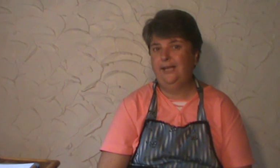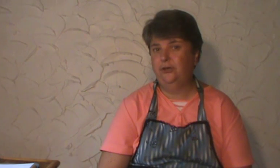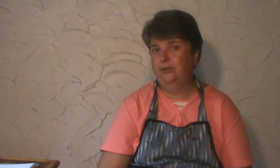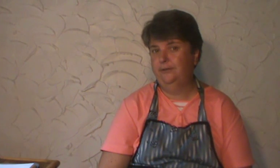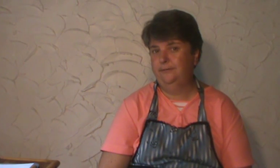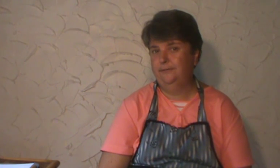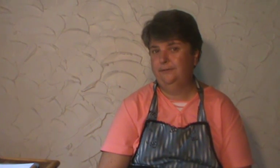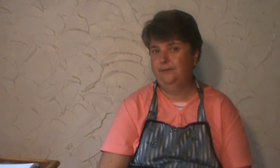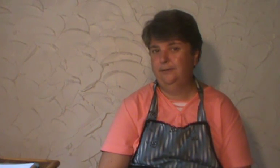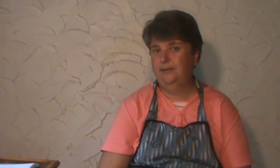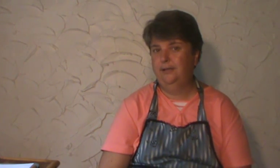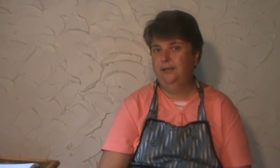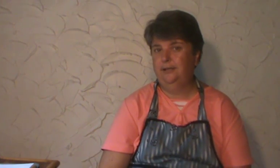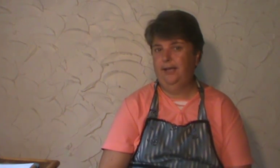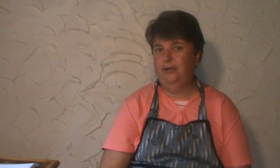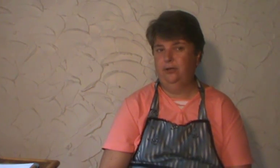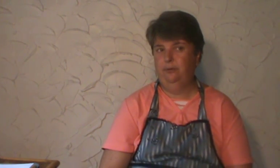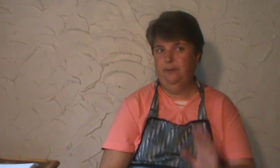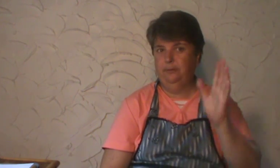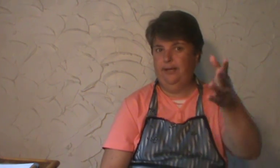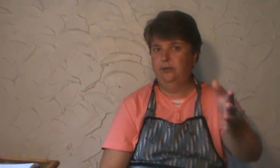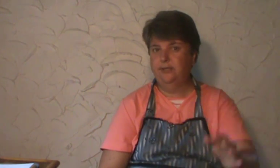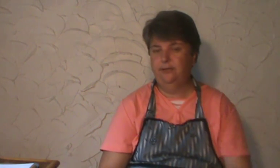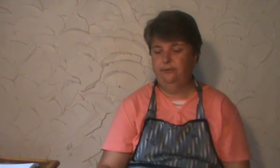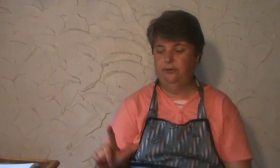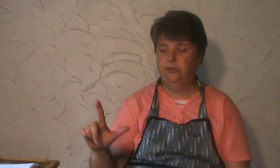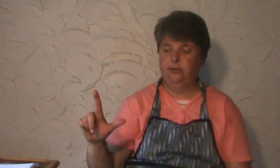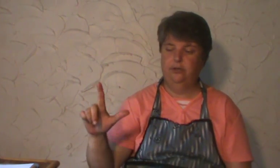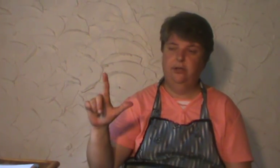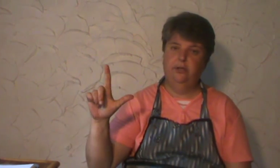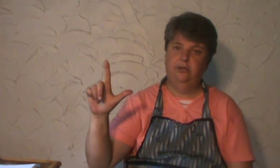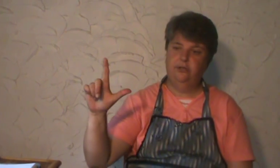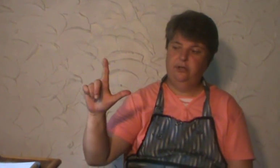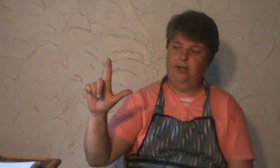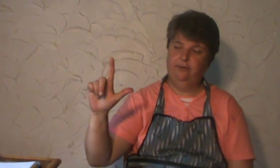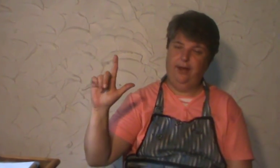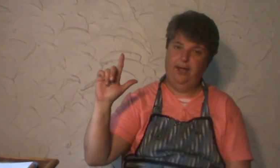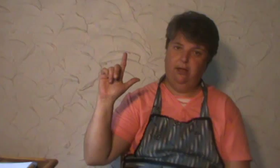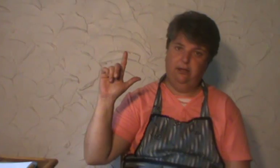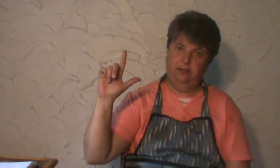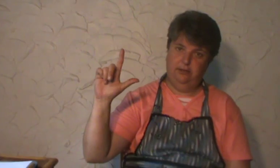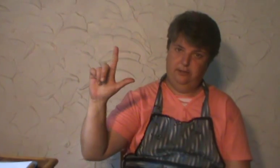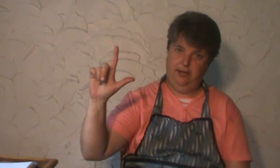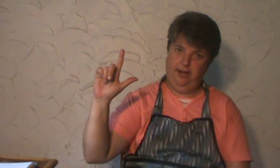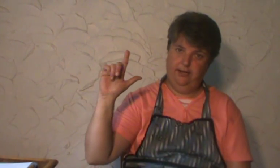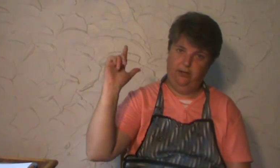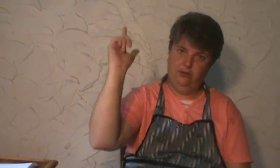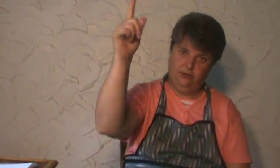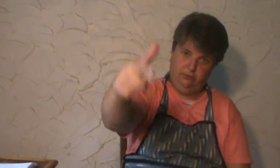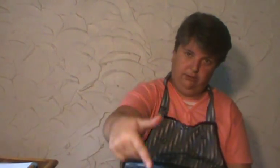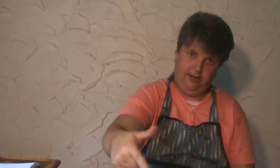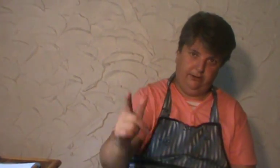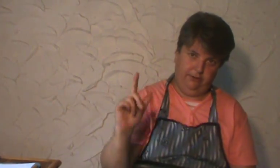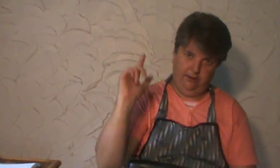Later. Later. Now remember, later is in the future. So you have your L hand and you're just going to go later in the